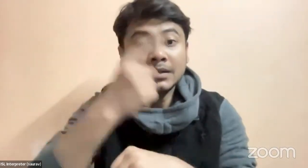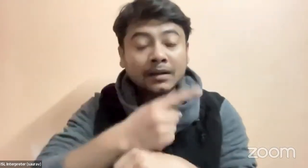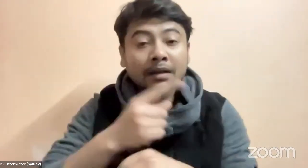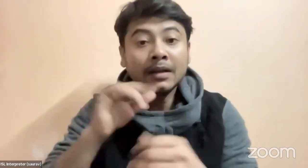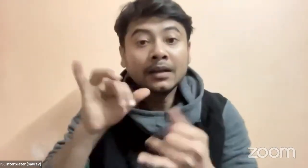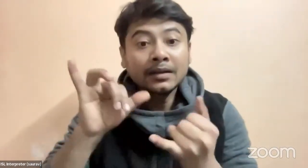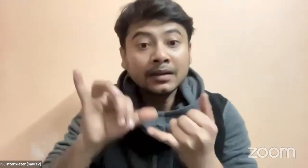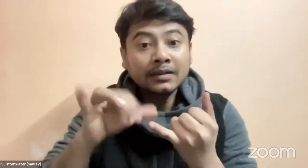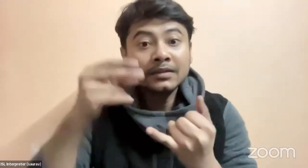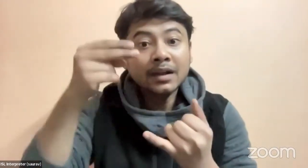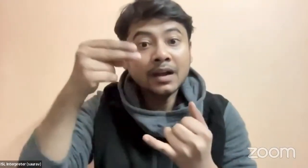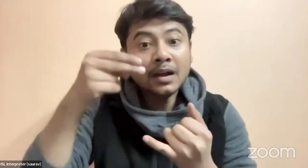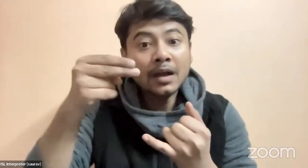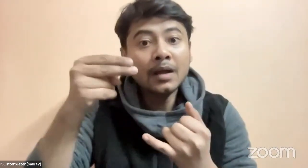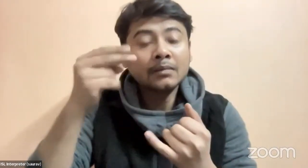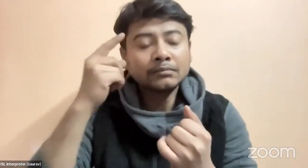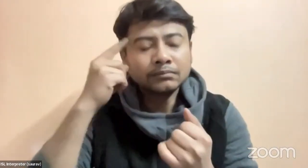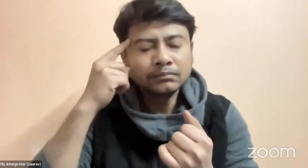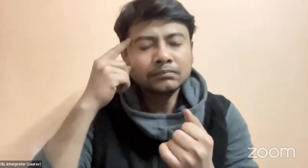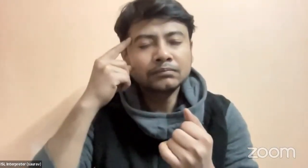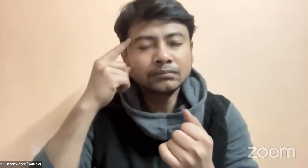times benefit.